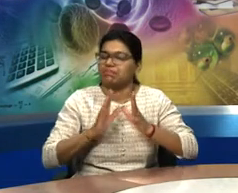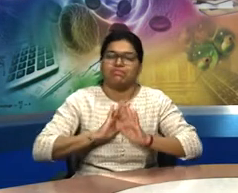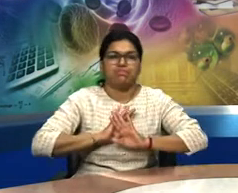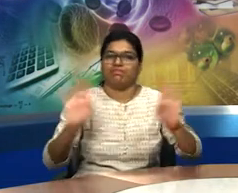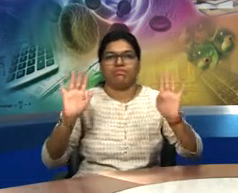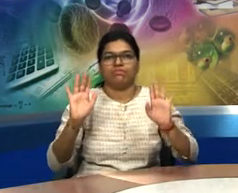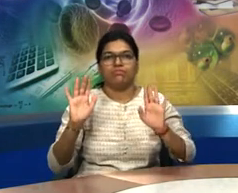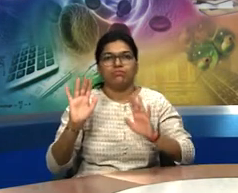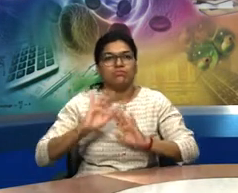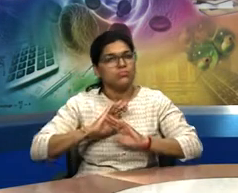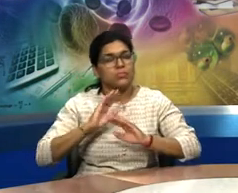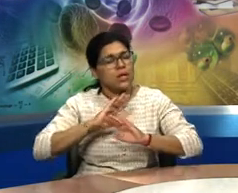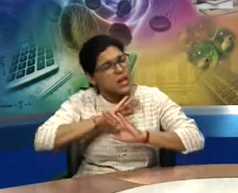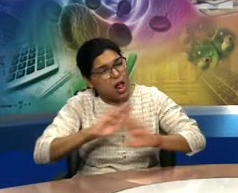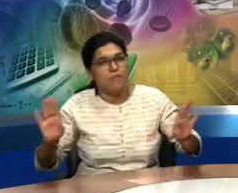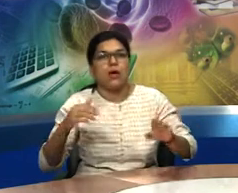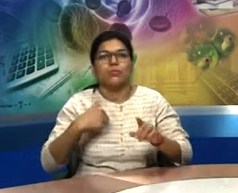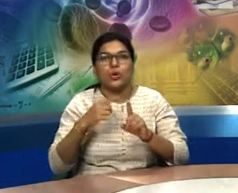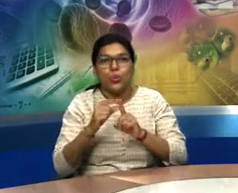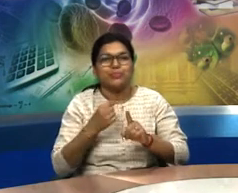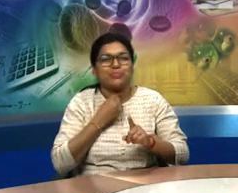as barbarous, dirty and harmful.